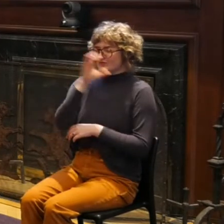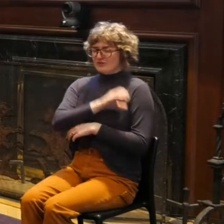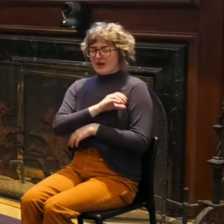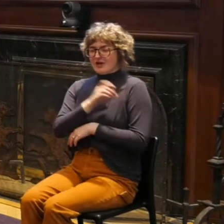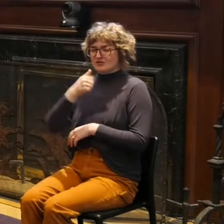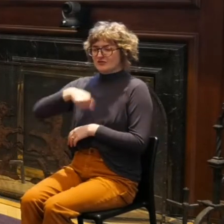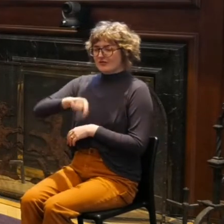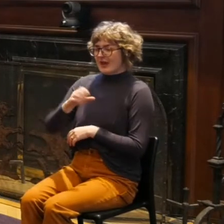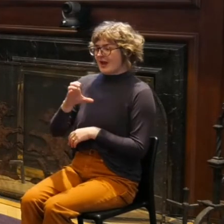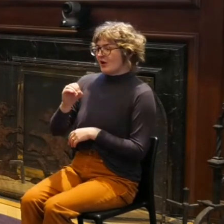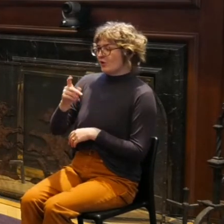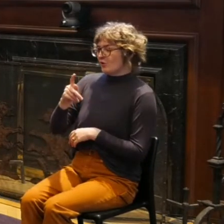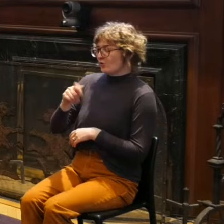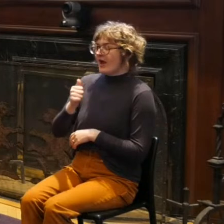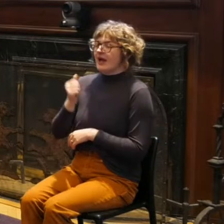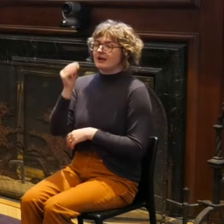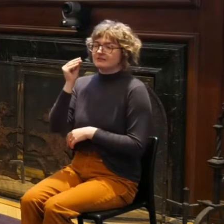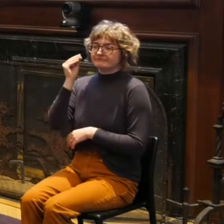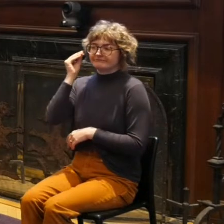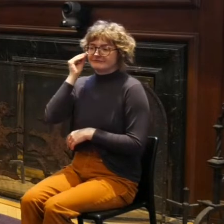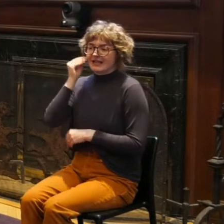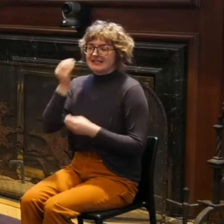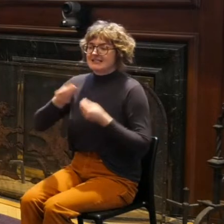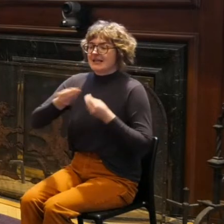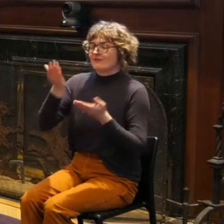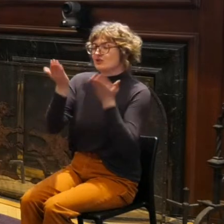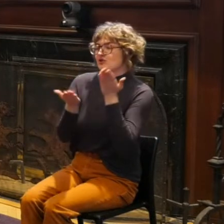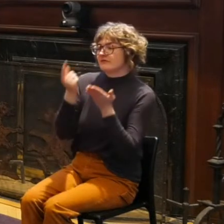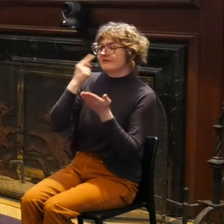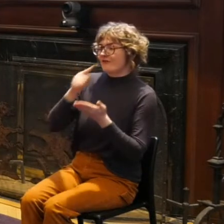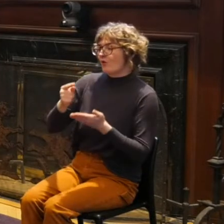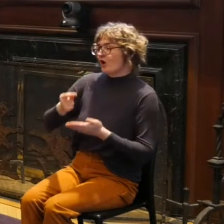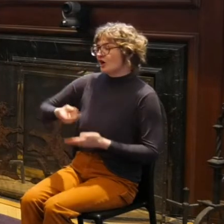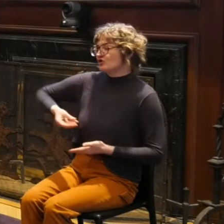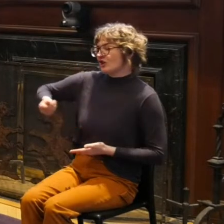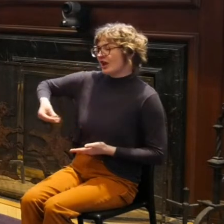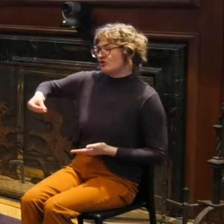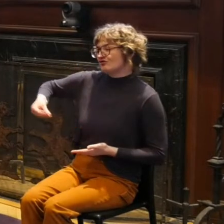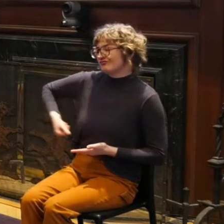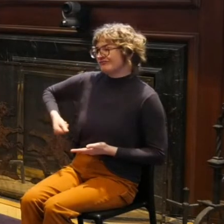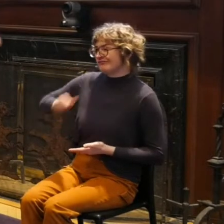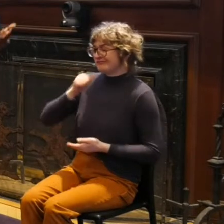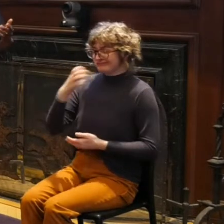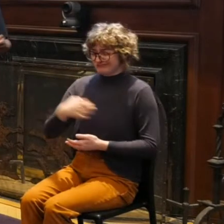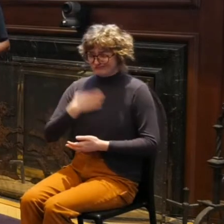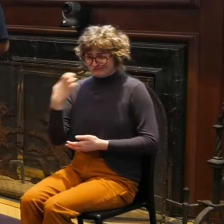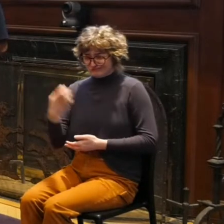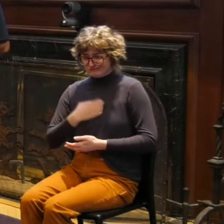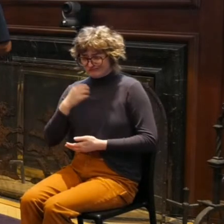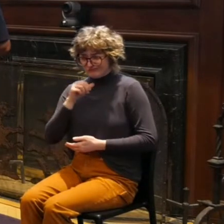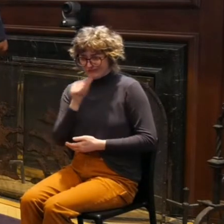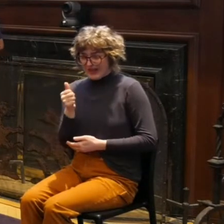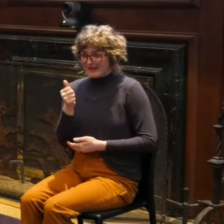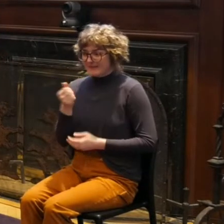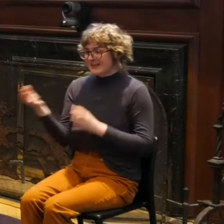that crackheads are selling services for pocket change. But we don't complain, because that's the hookup.